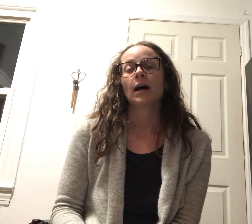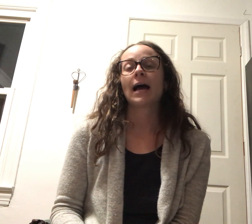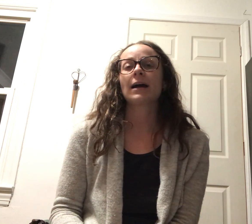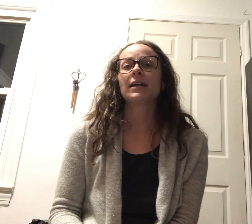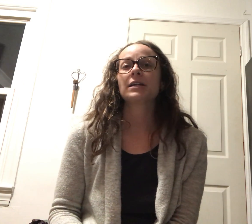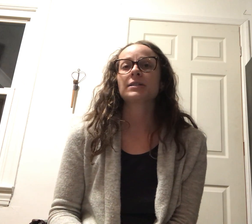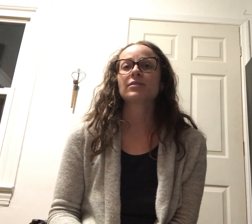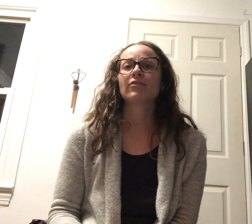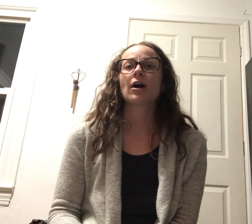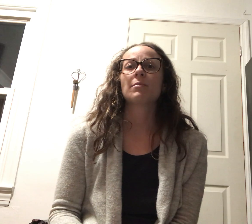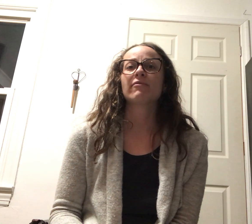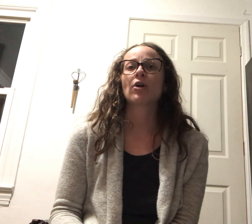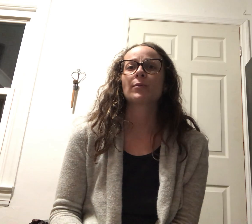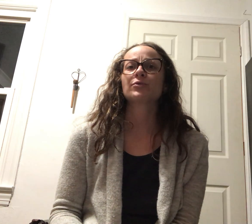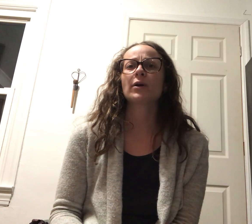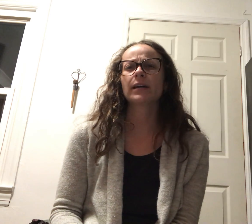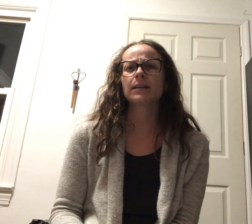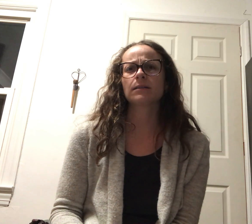I got nuts from the farmer's market.